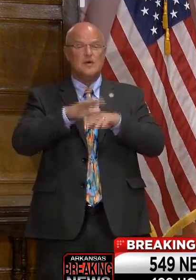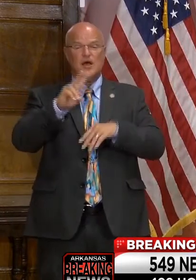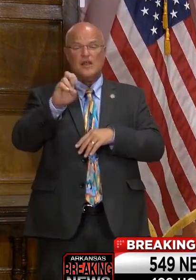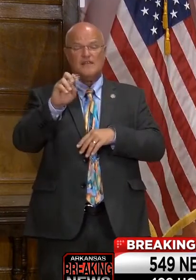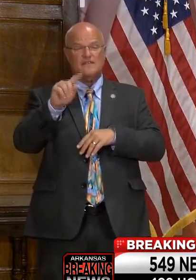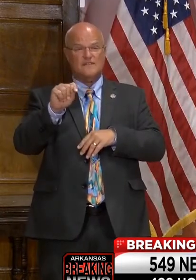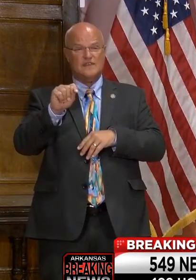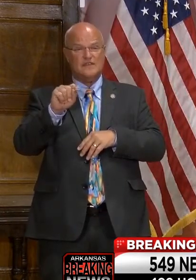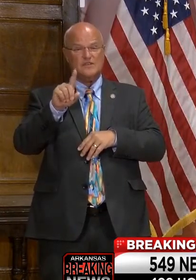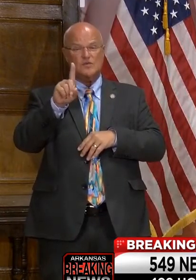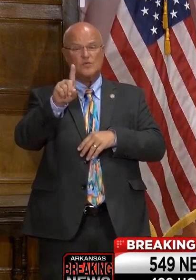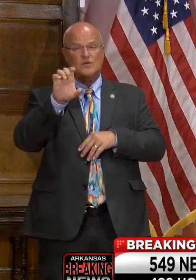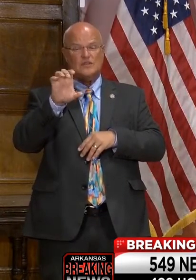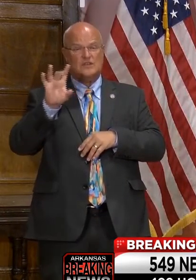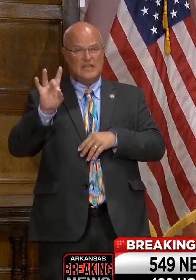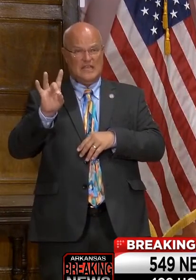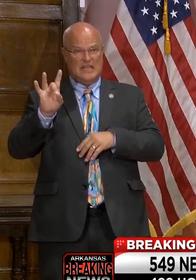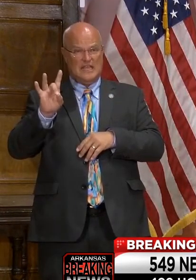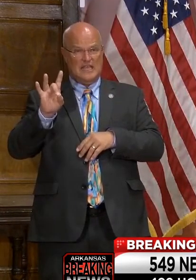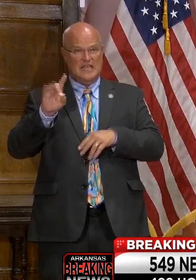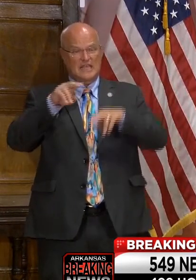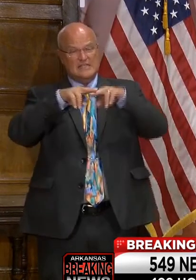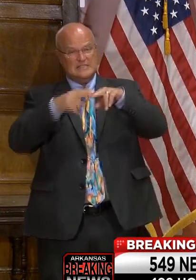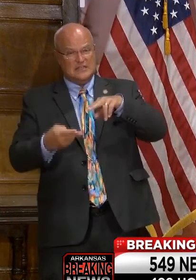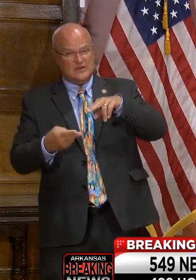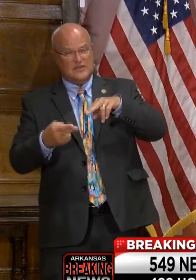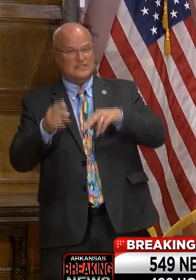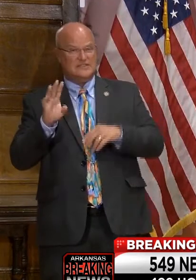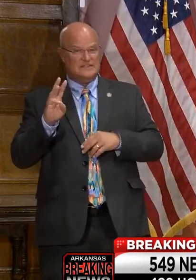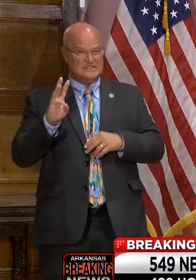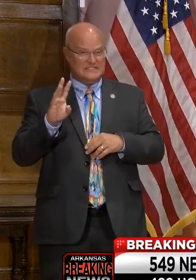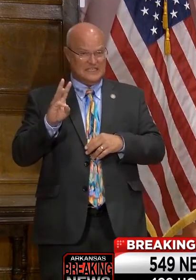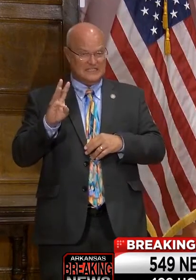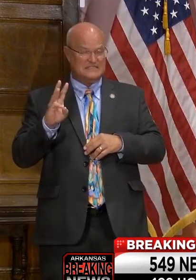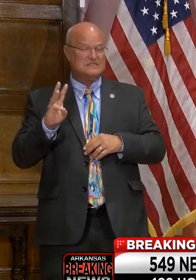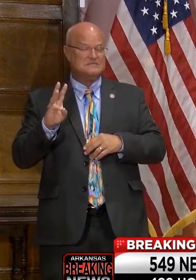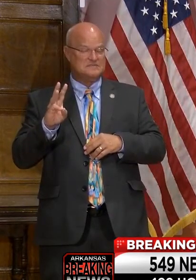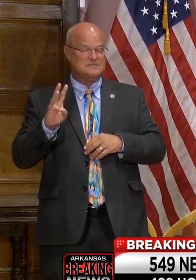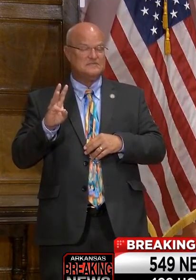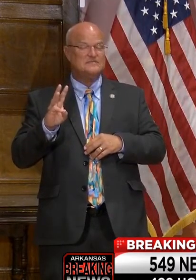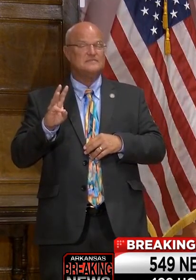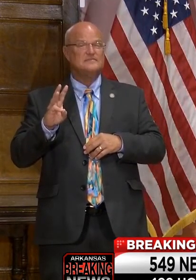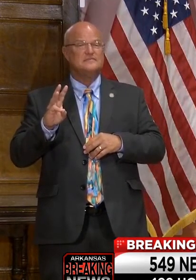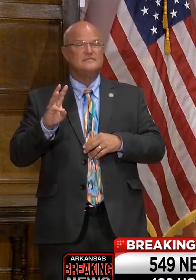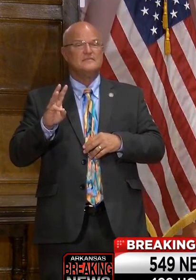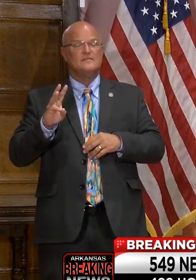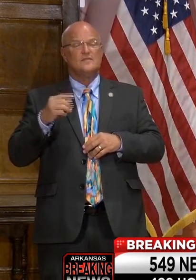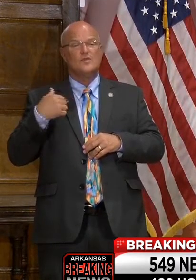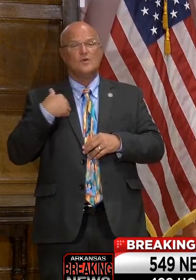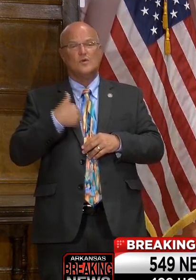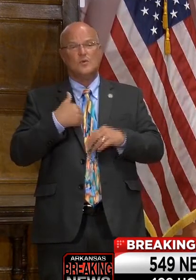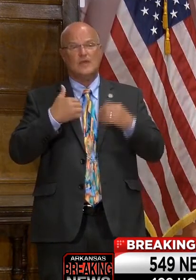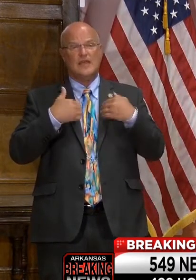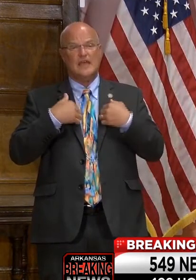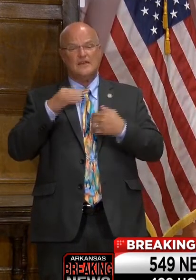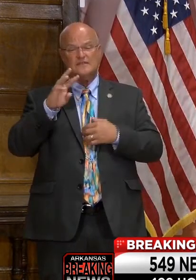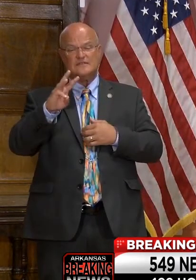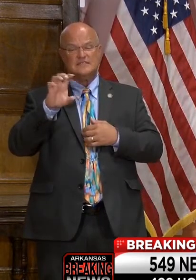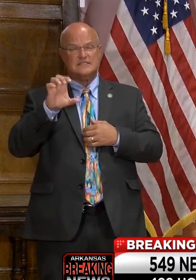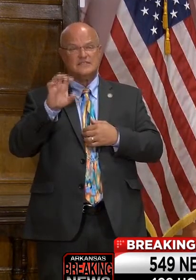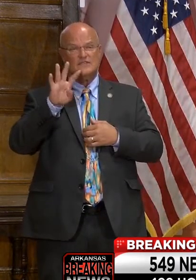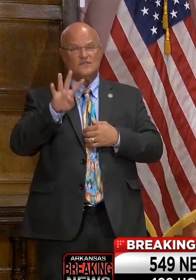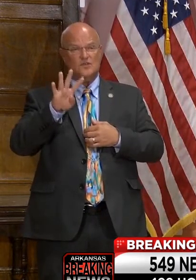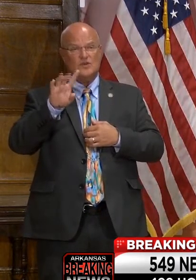are 108. This is a decrease of 6 from yesterday. We have